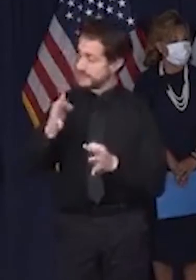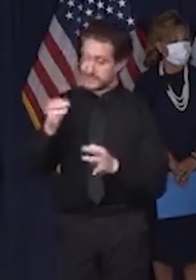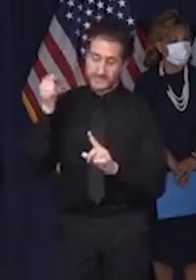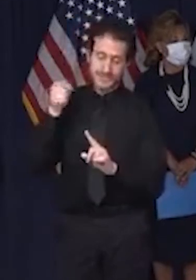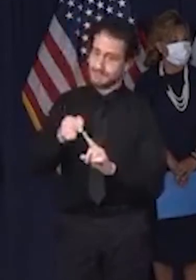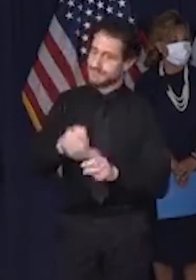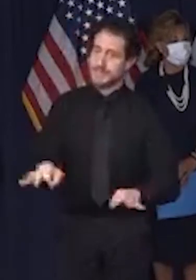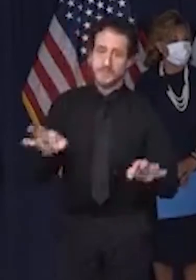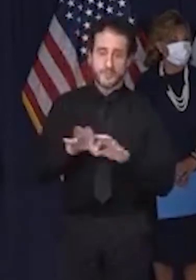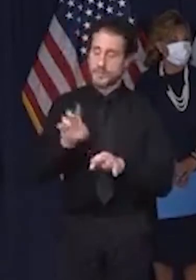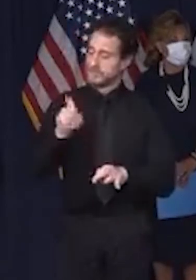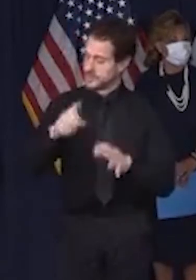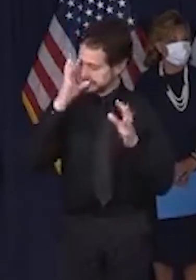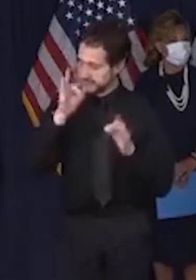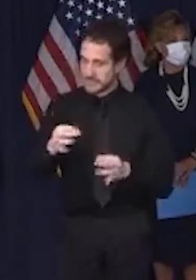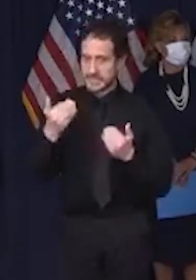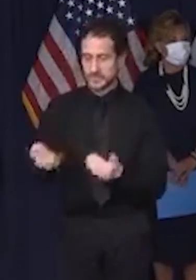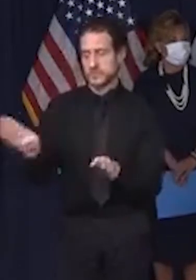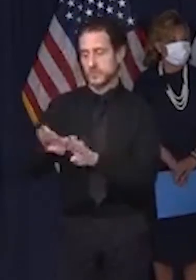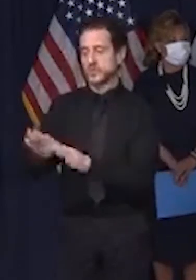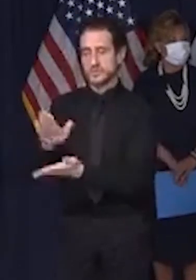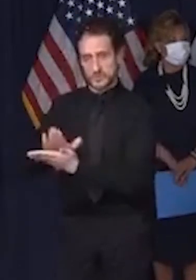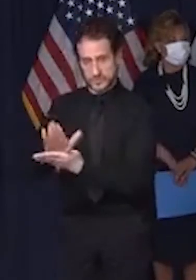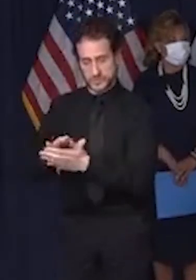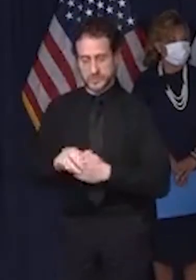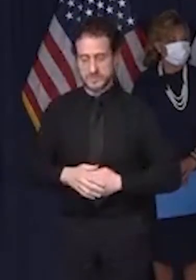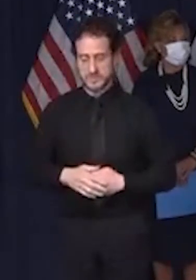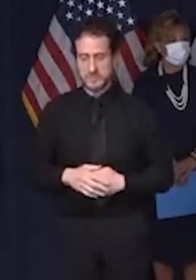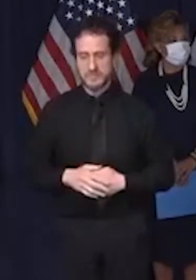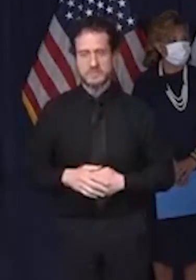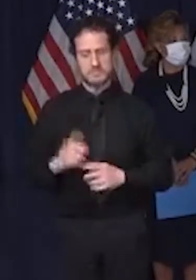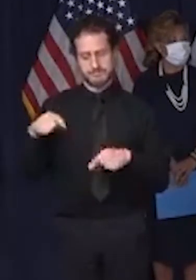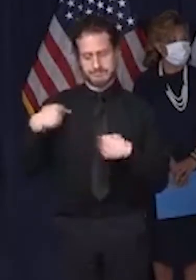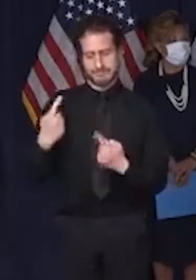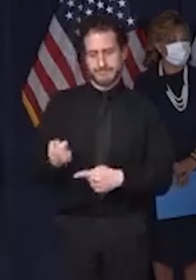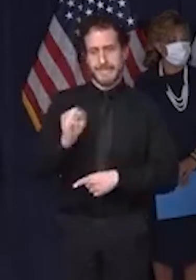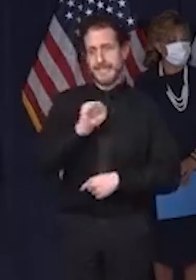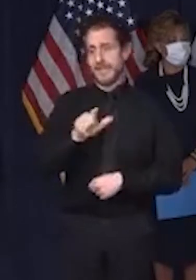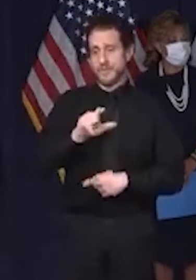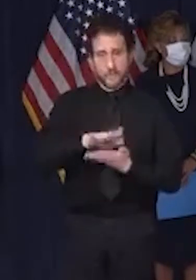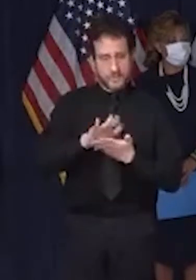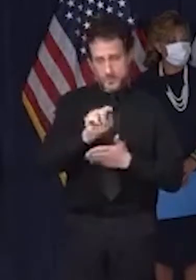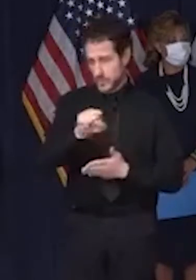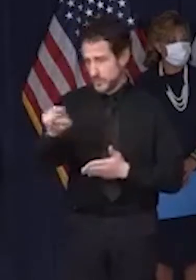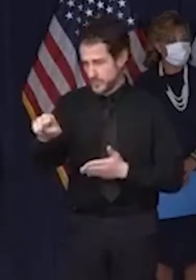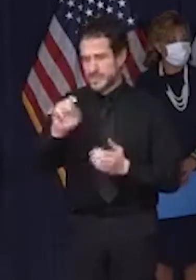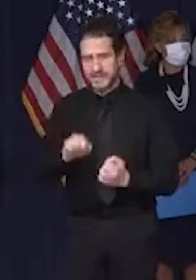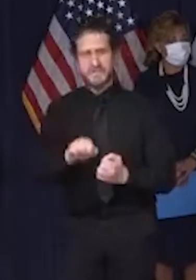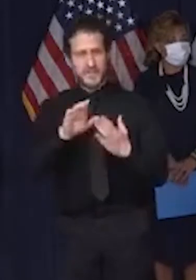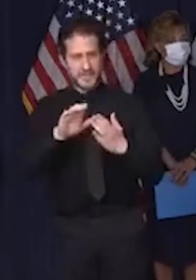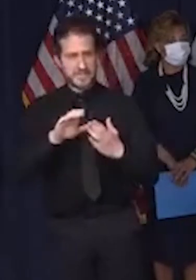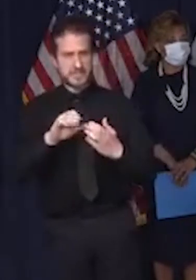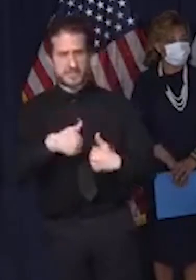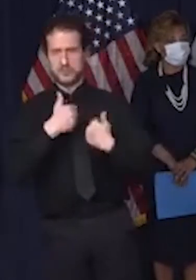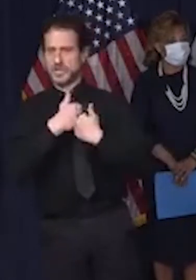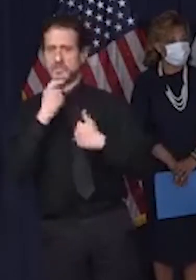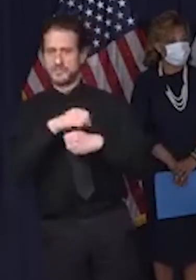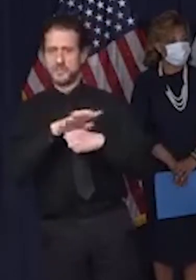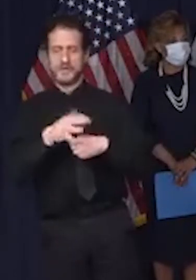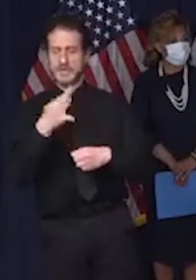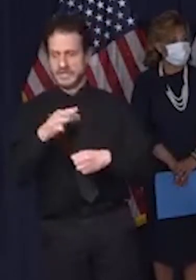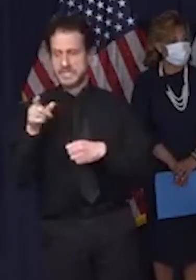month, Illinois schools have stepped up and faced the many challenges of COVID-19 with generosity and